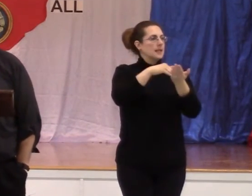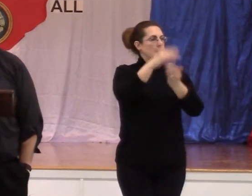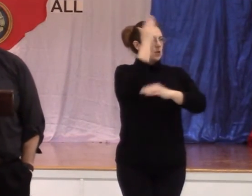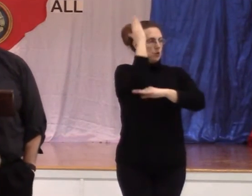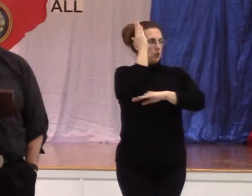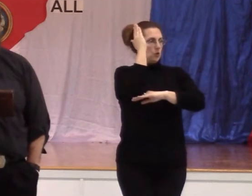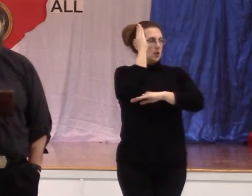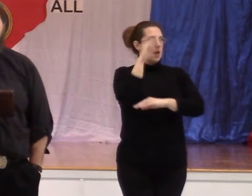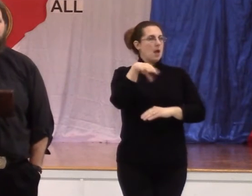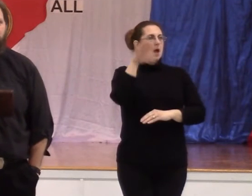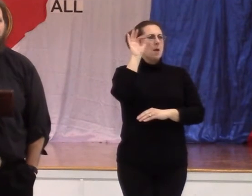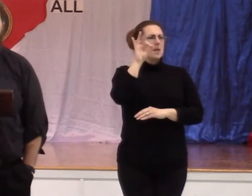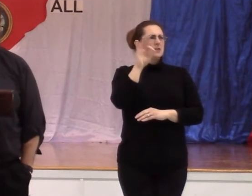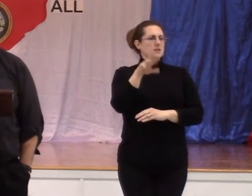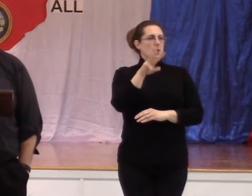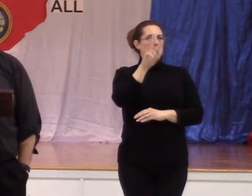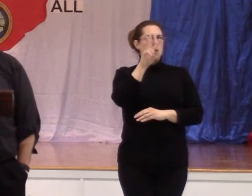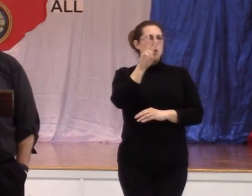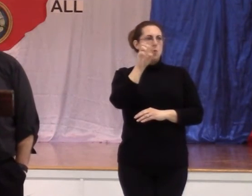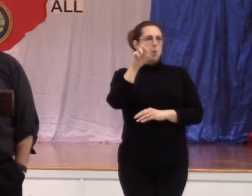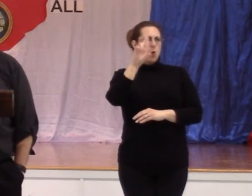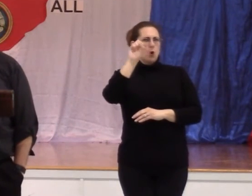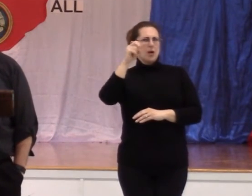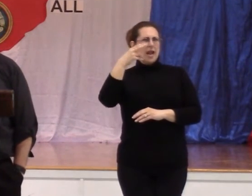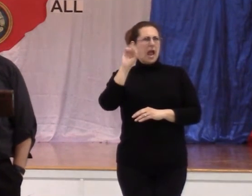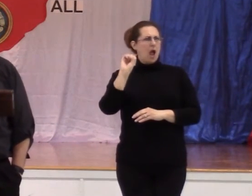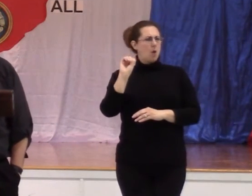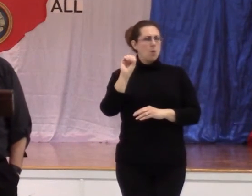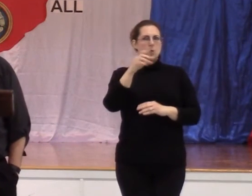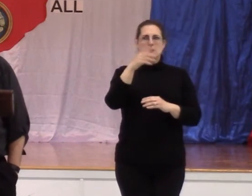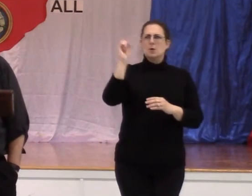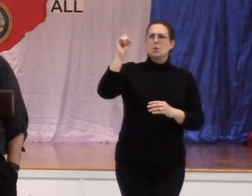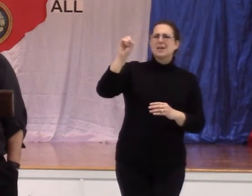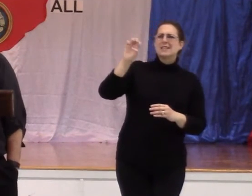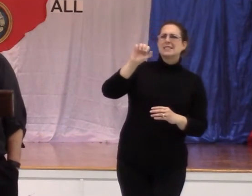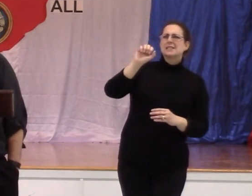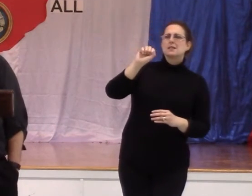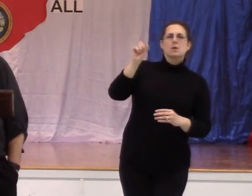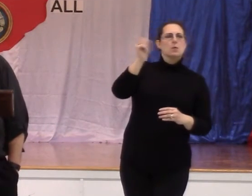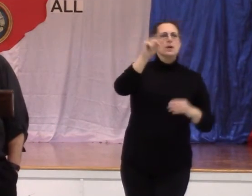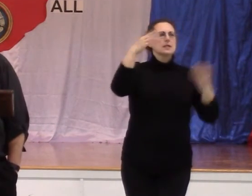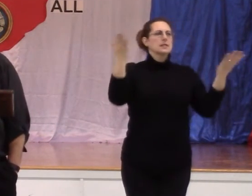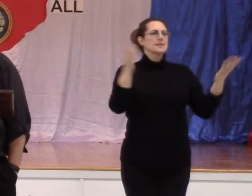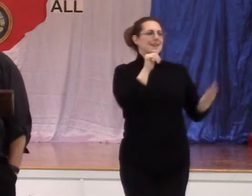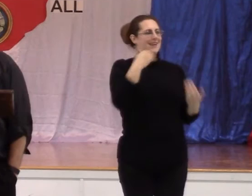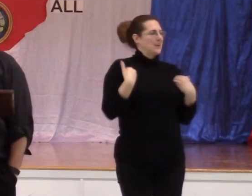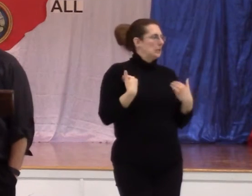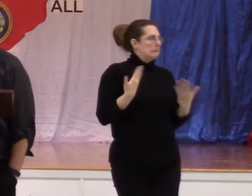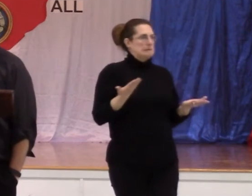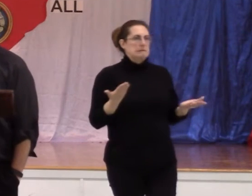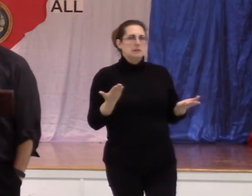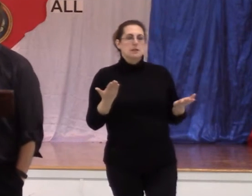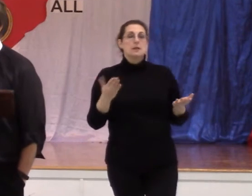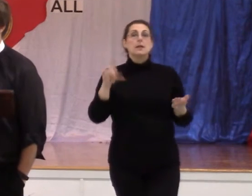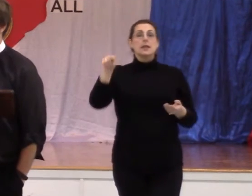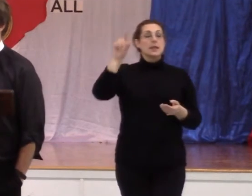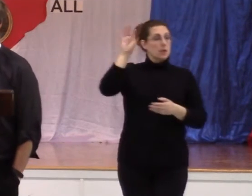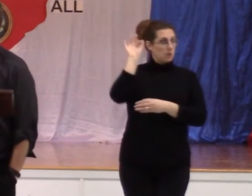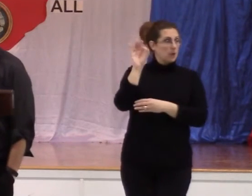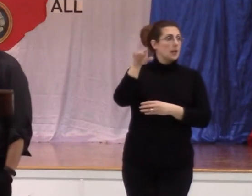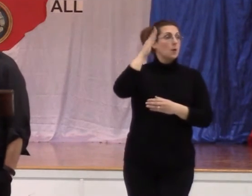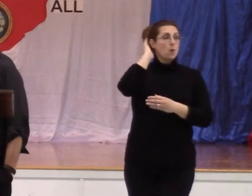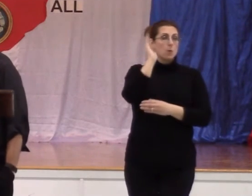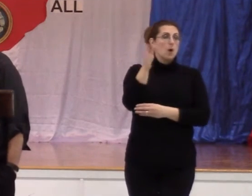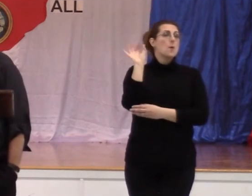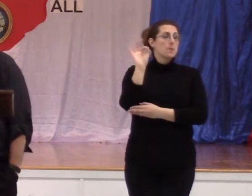sanctuary. Pastor Wergau, I don't know where he went. Where'd Sam go? Sam's not here. Pastor Wergau will be our